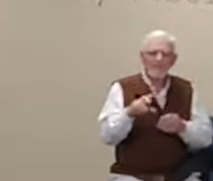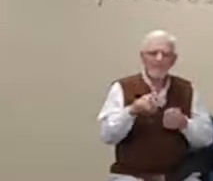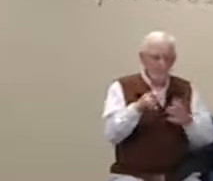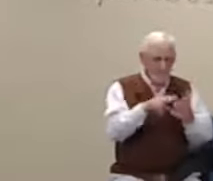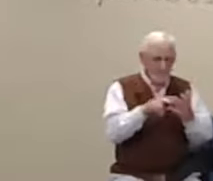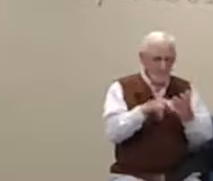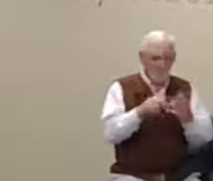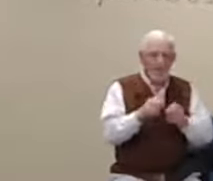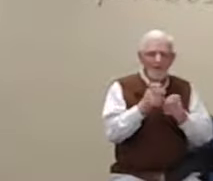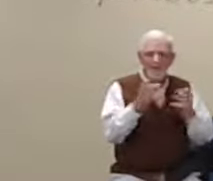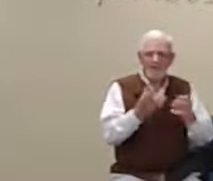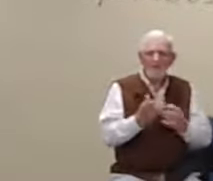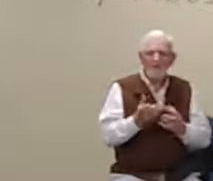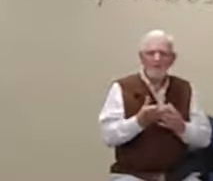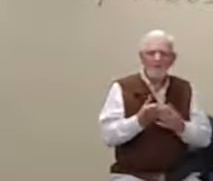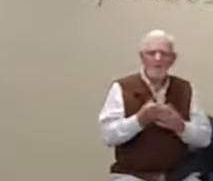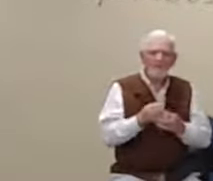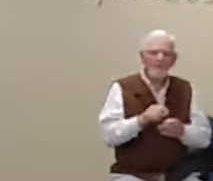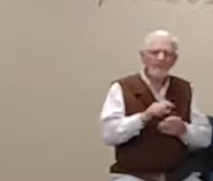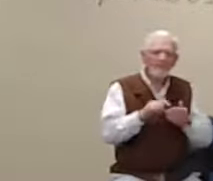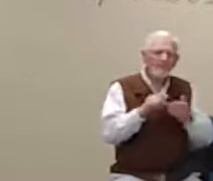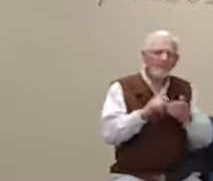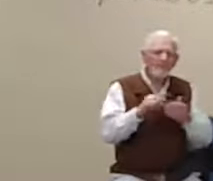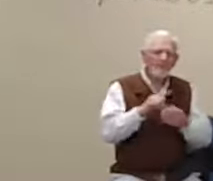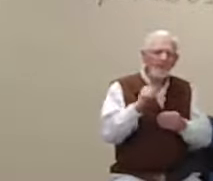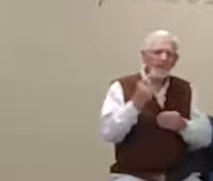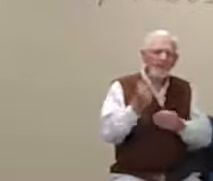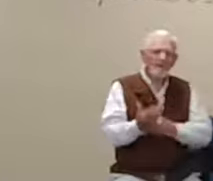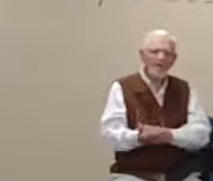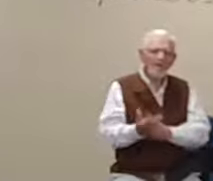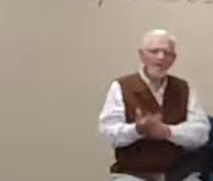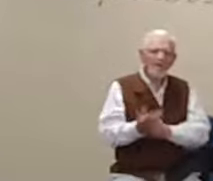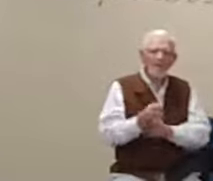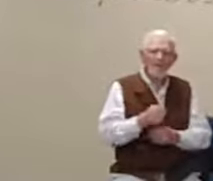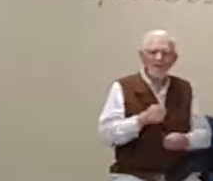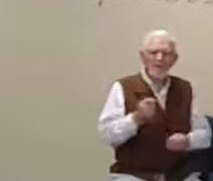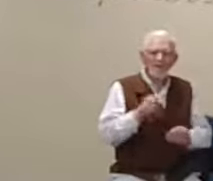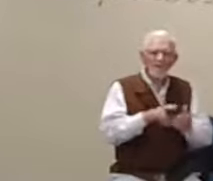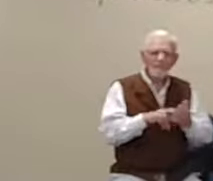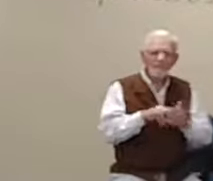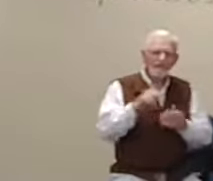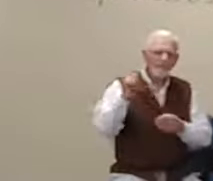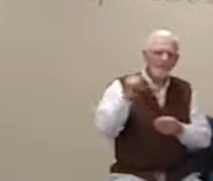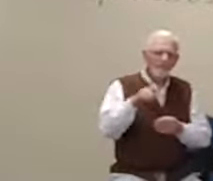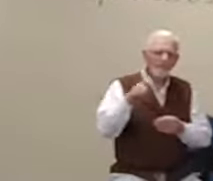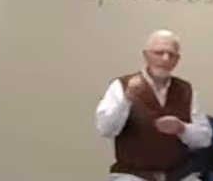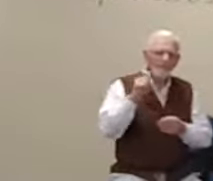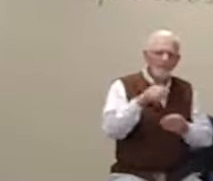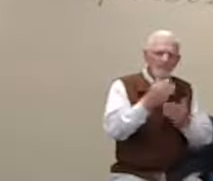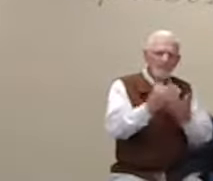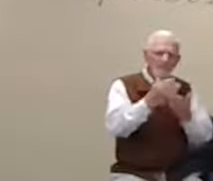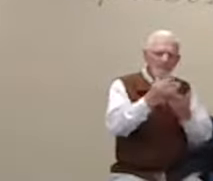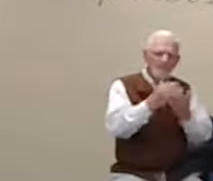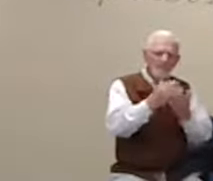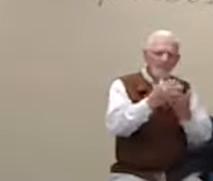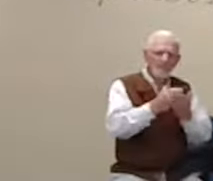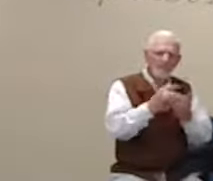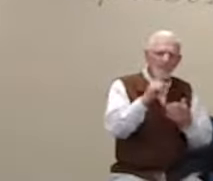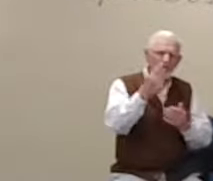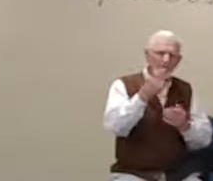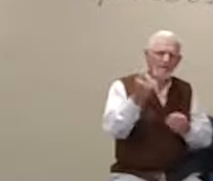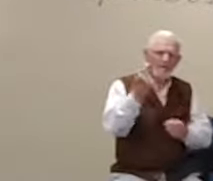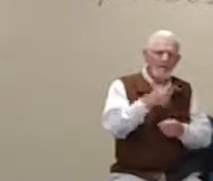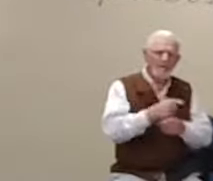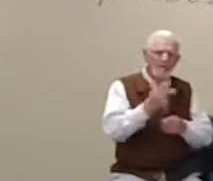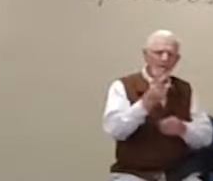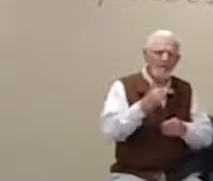this much of the Bible every day. And you need to read only in the morning, you know. And then you need to maybe pray. And then you got to pray not just once a day, but three